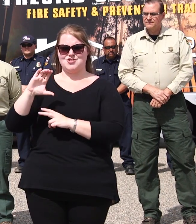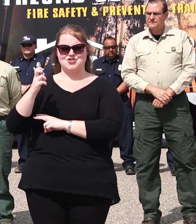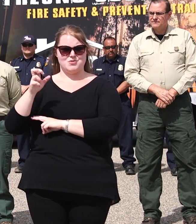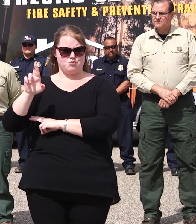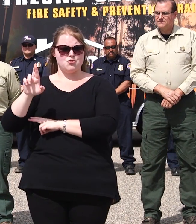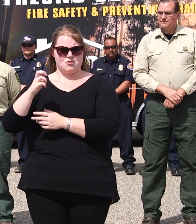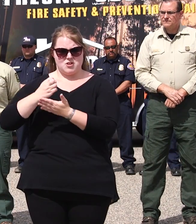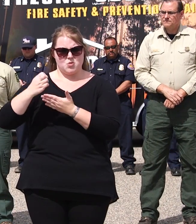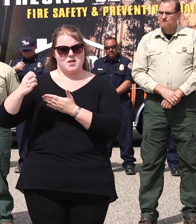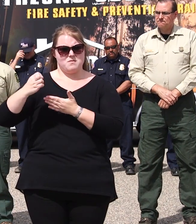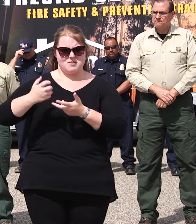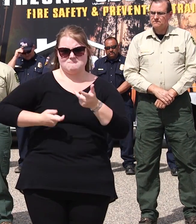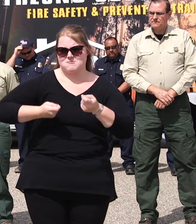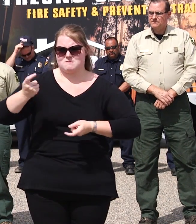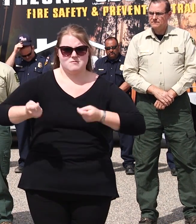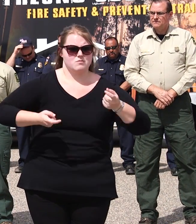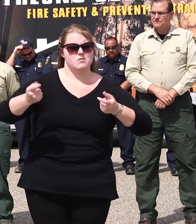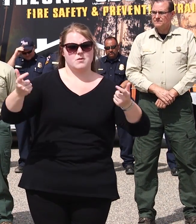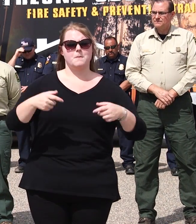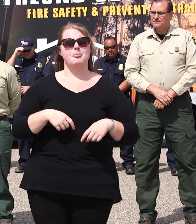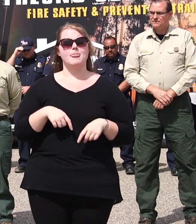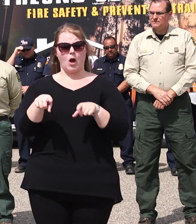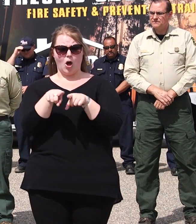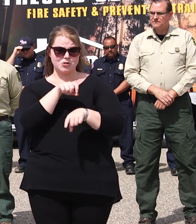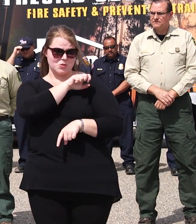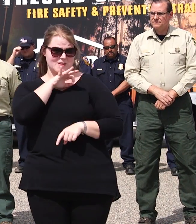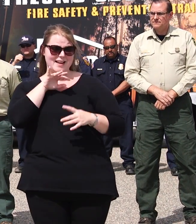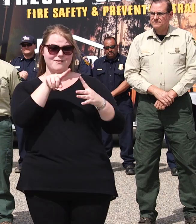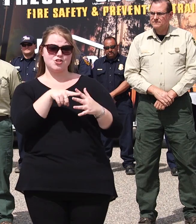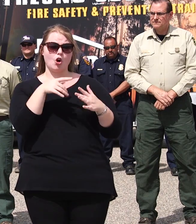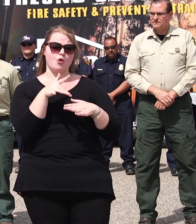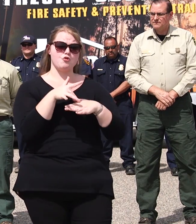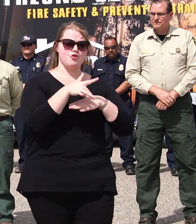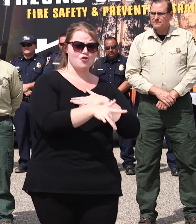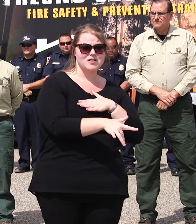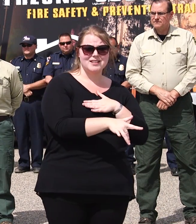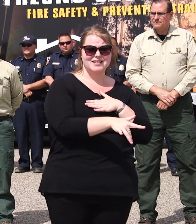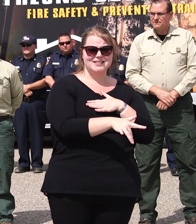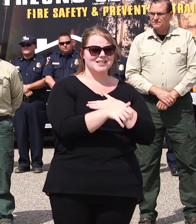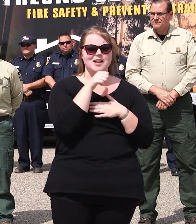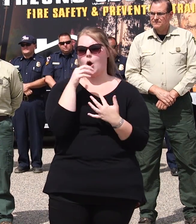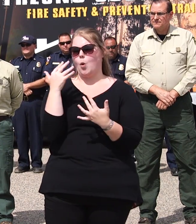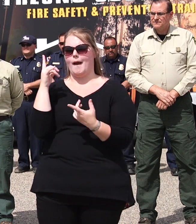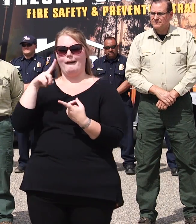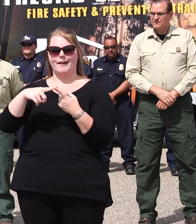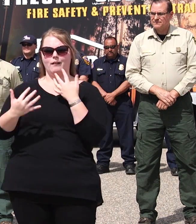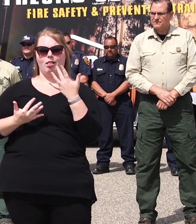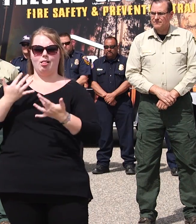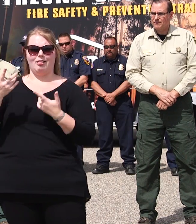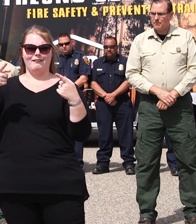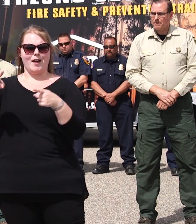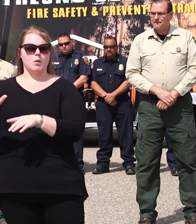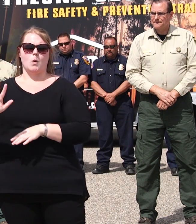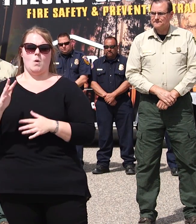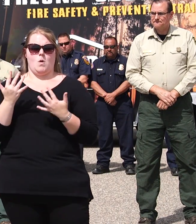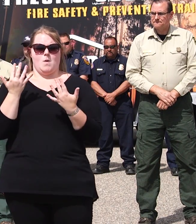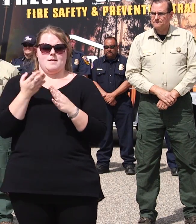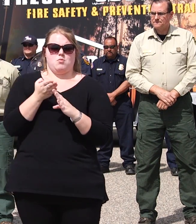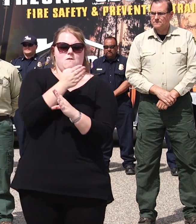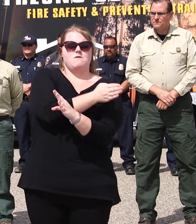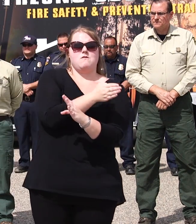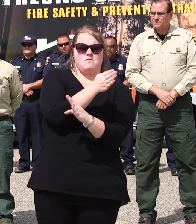staff to be on earlier in the season and later in the season in order to